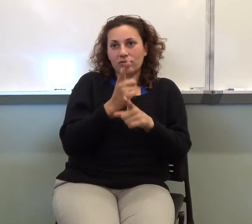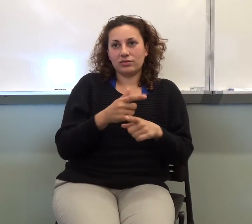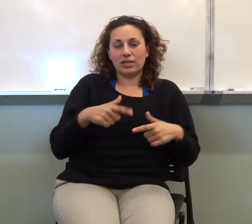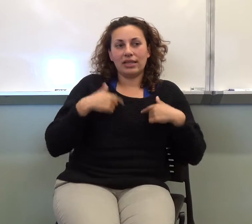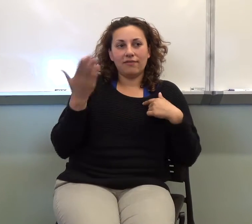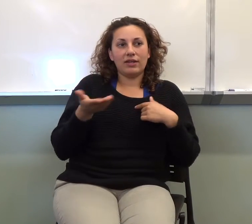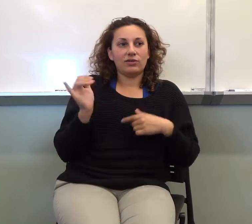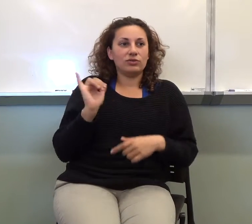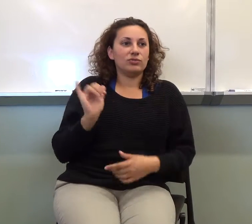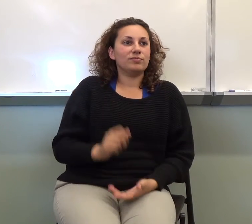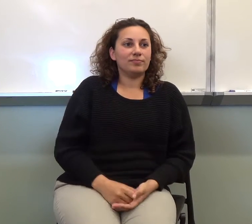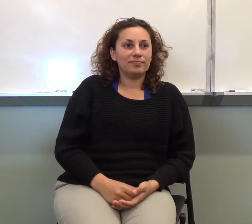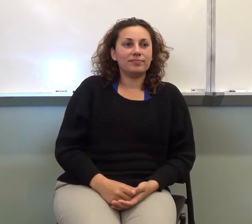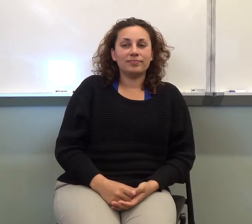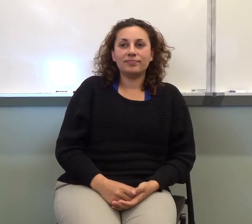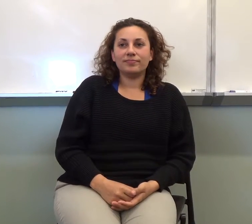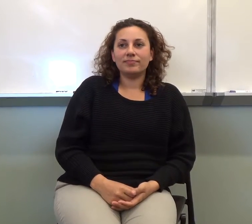A probability of 0% means it's impossible.